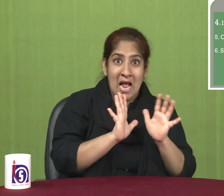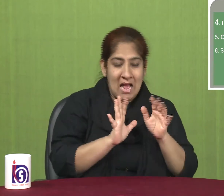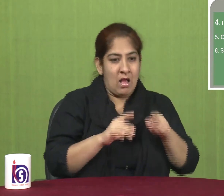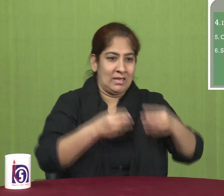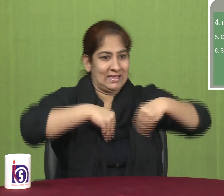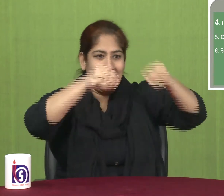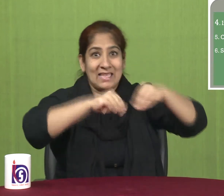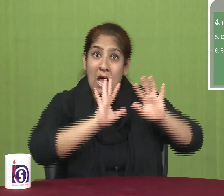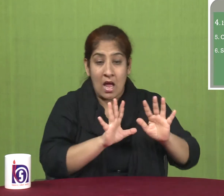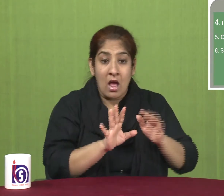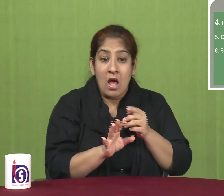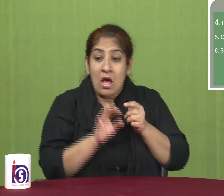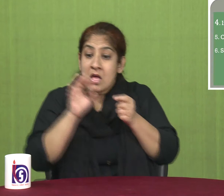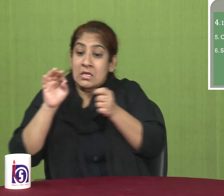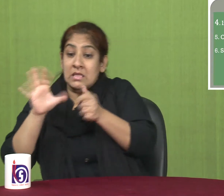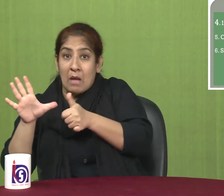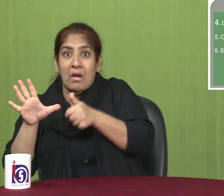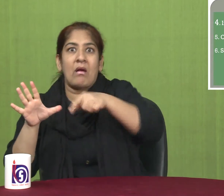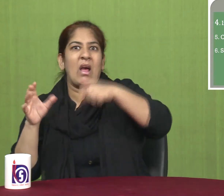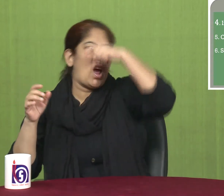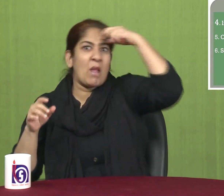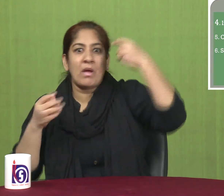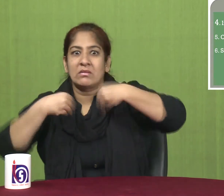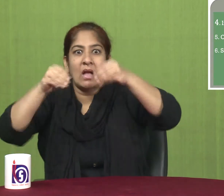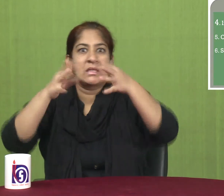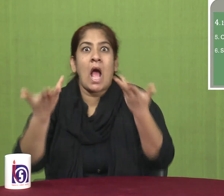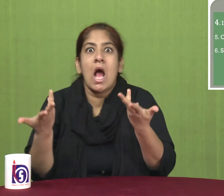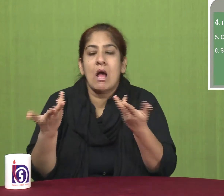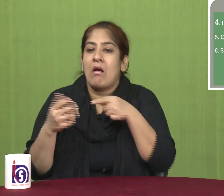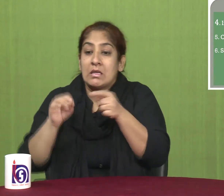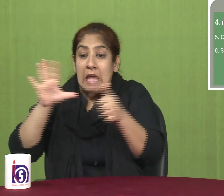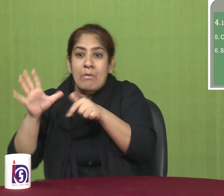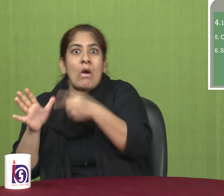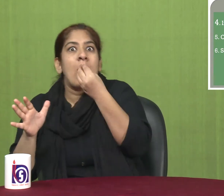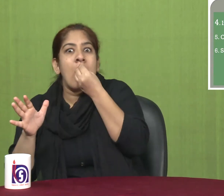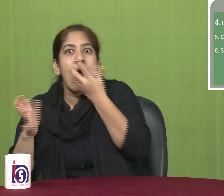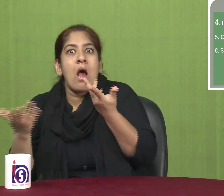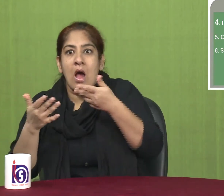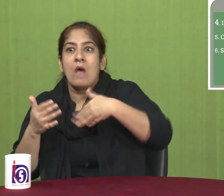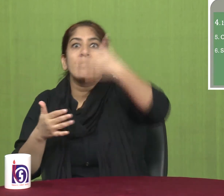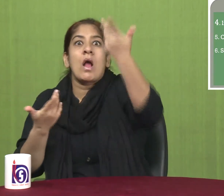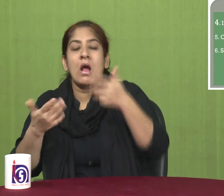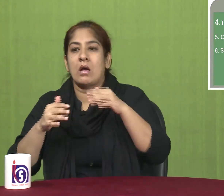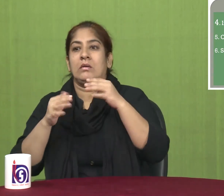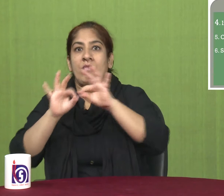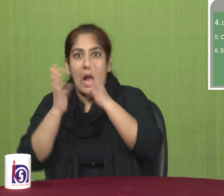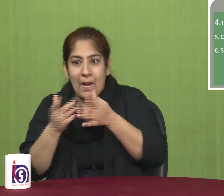just after a particular time, let's take example of 4 months or 6 months, so it comes again. So it's a